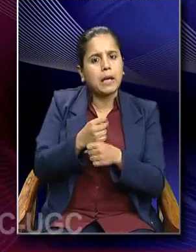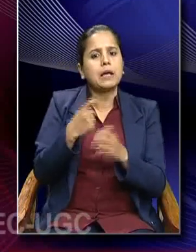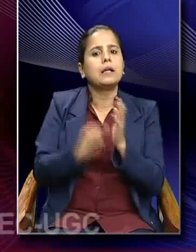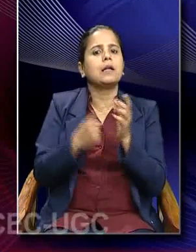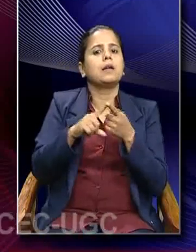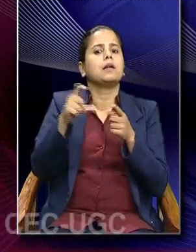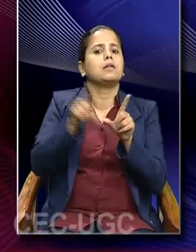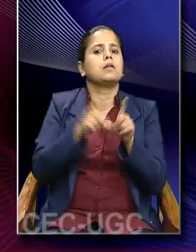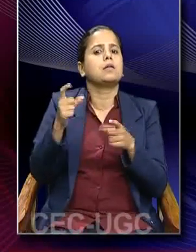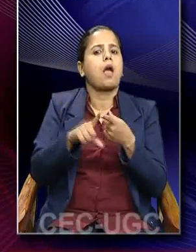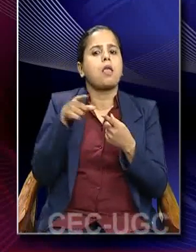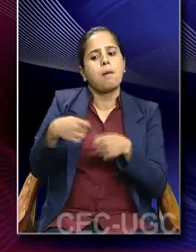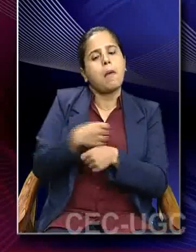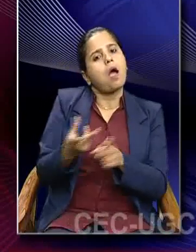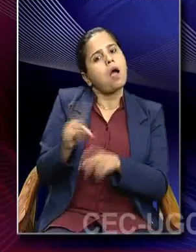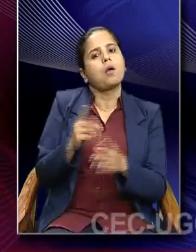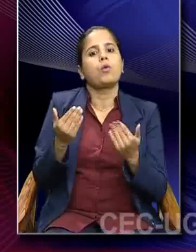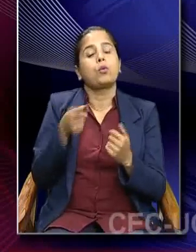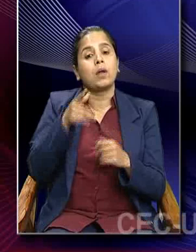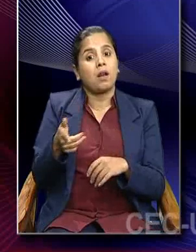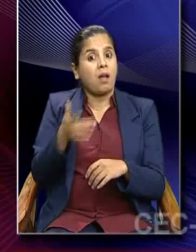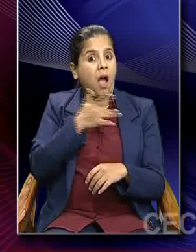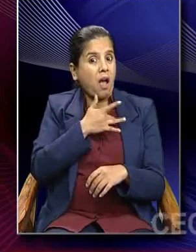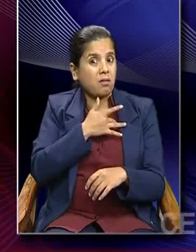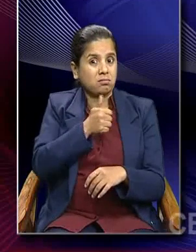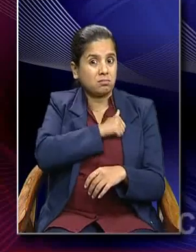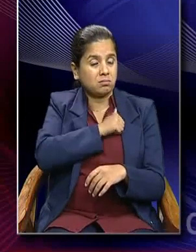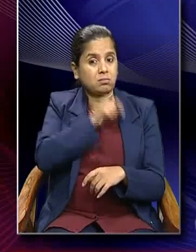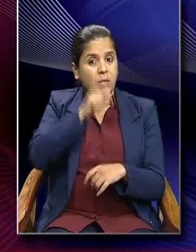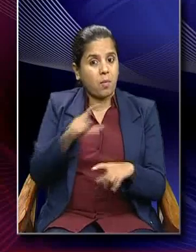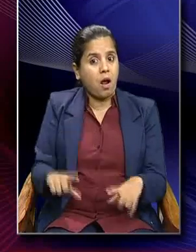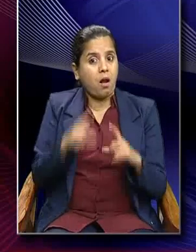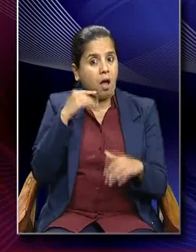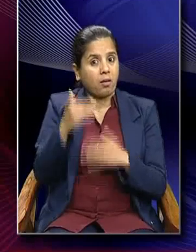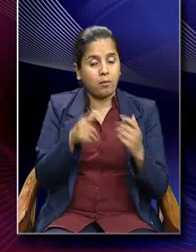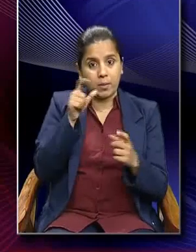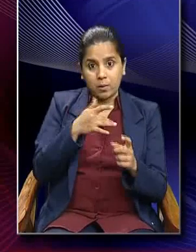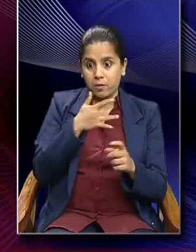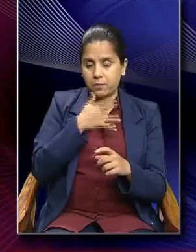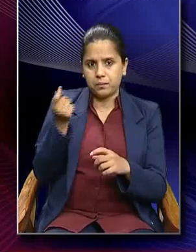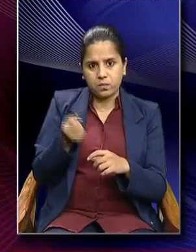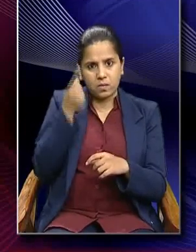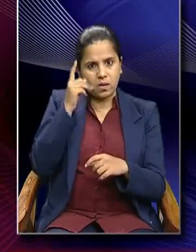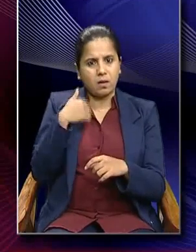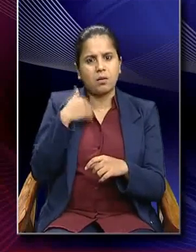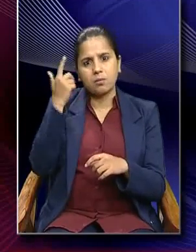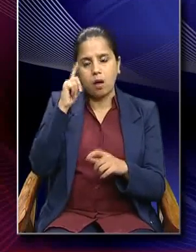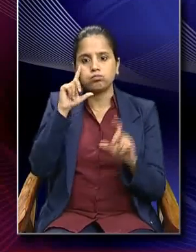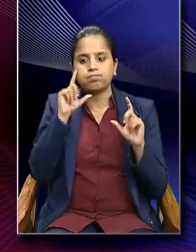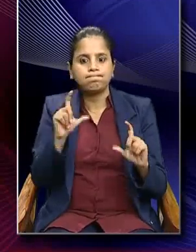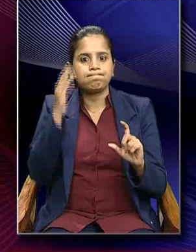of a behavior, an attitude, an attribute towards life, when a person is vigilant